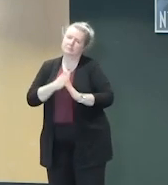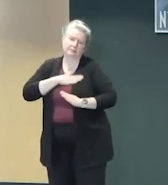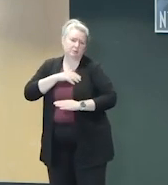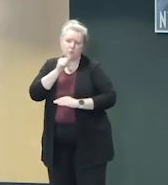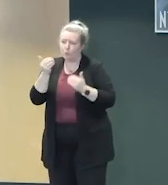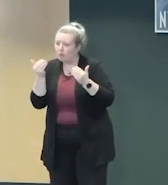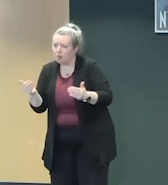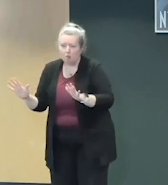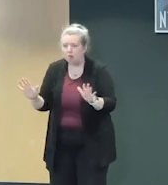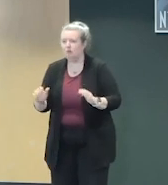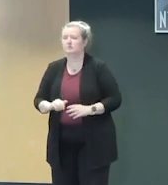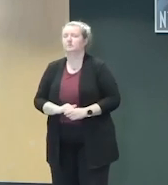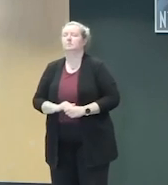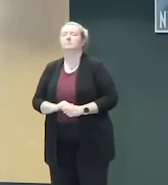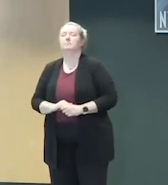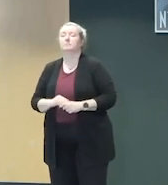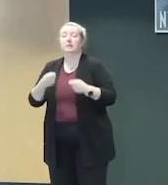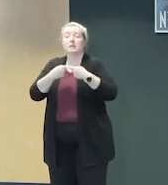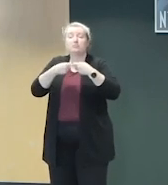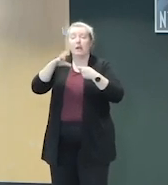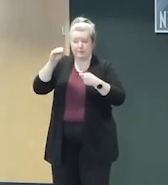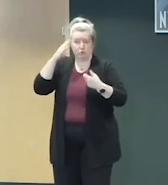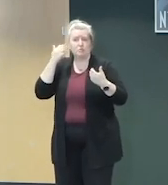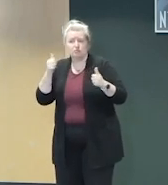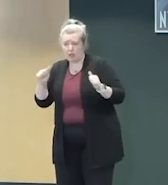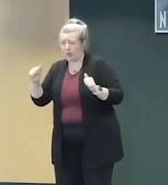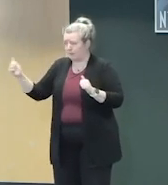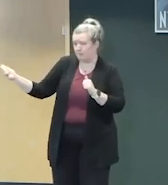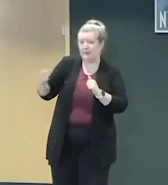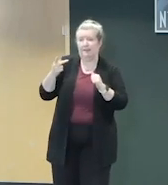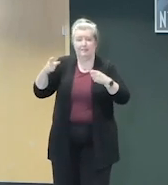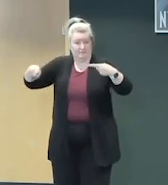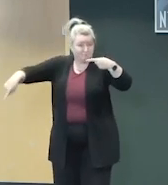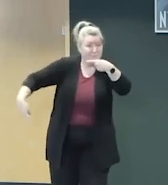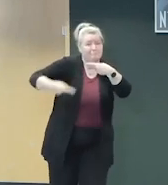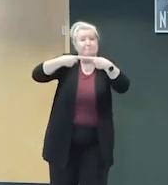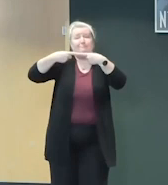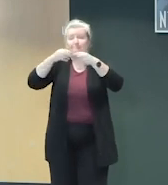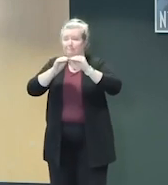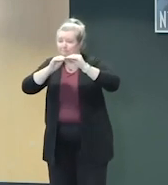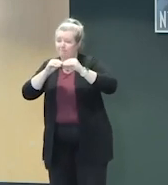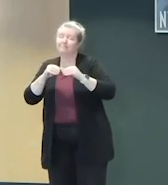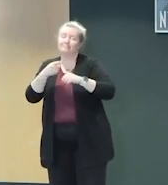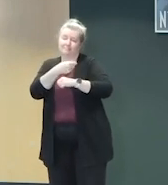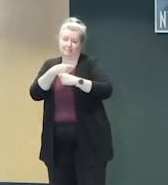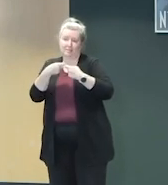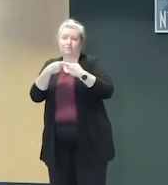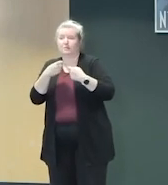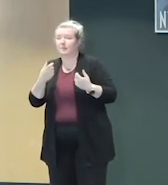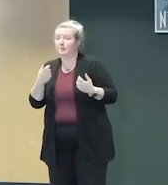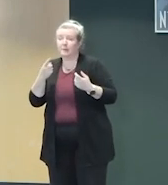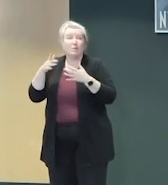utilities will try to restore power as quickly as possible, weather conditions at any given moment, especially high winds, could prevent